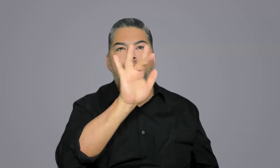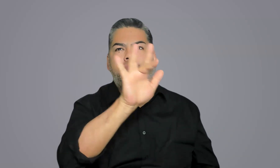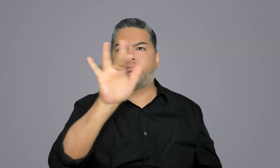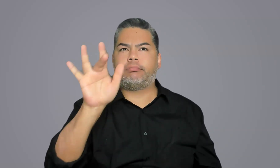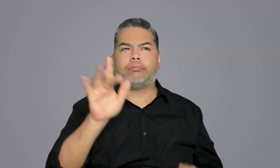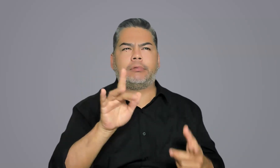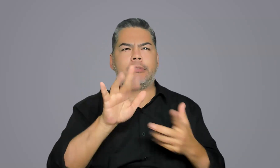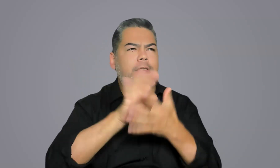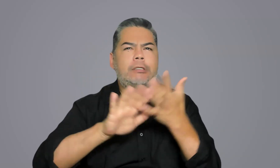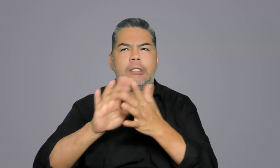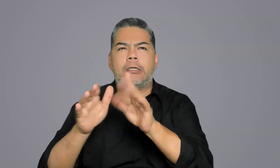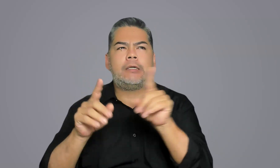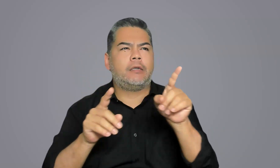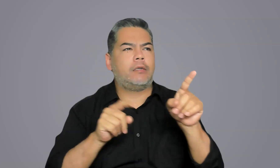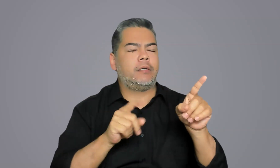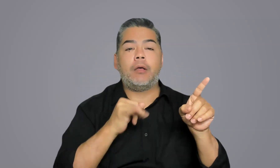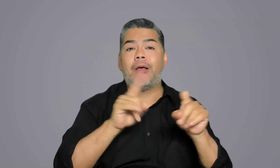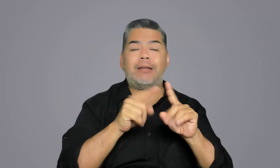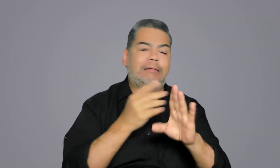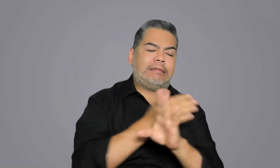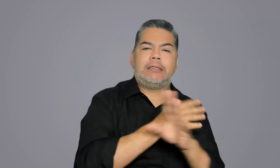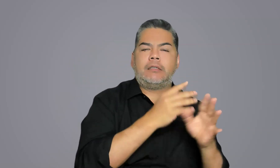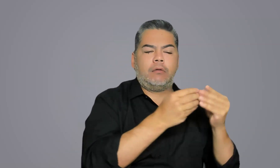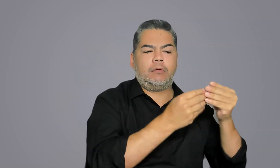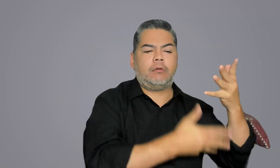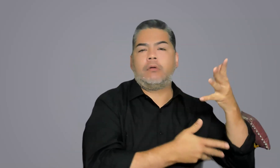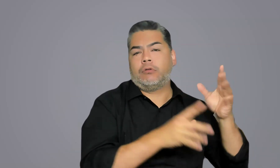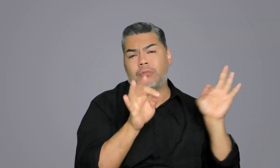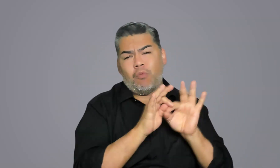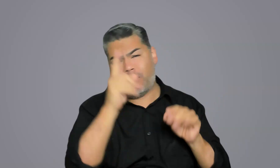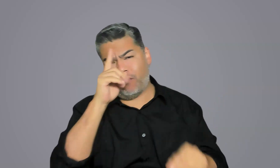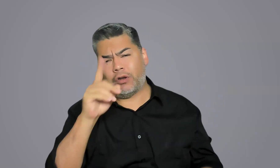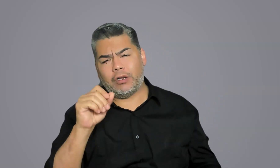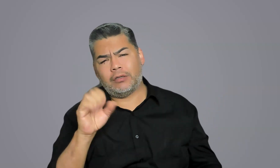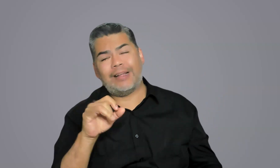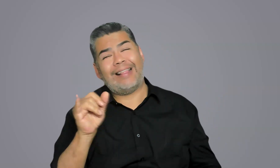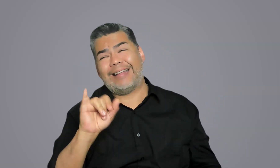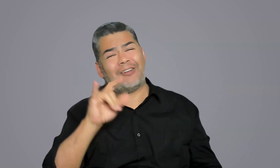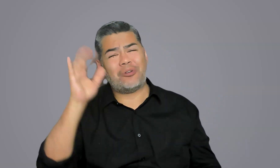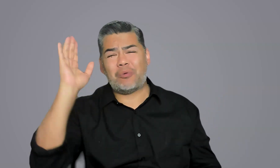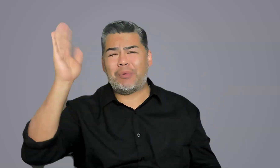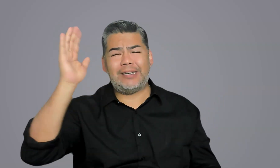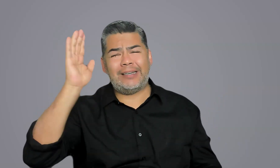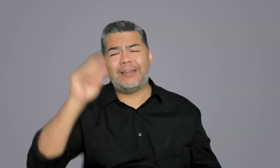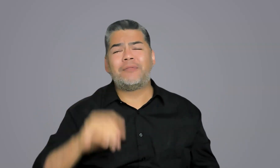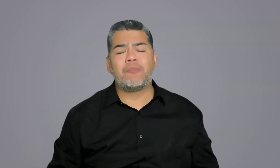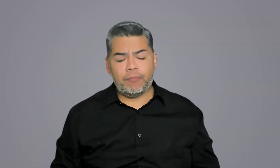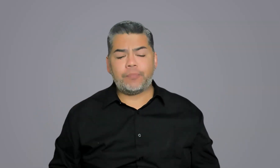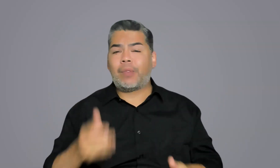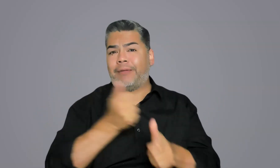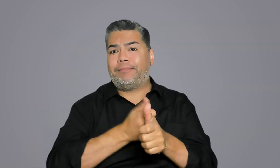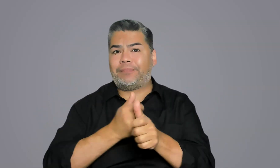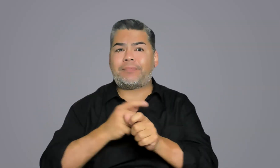of contents either, which is really important for documents. And the same goes for a presentation as well. Every slide should need a